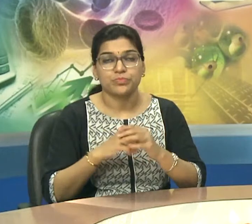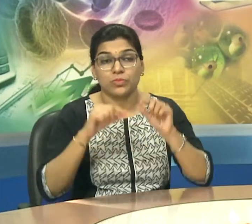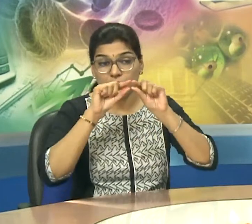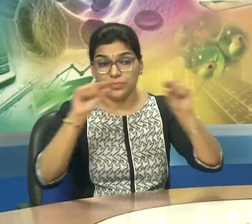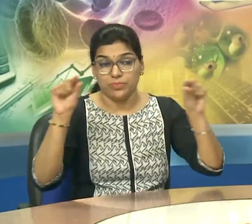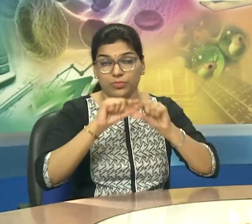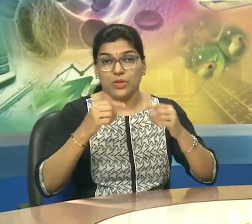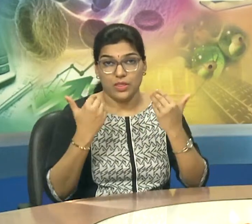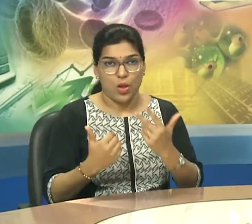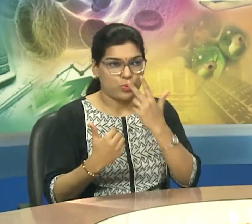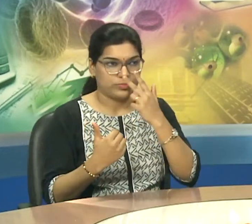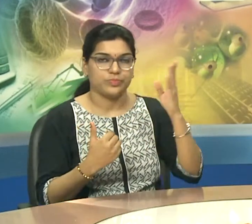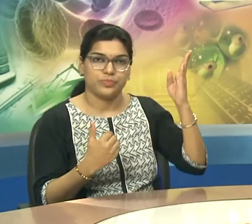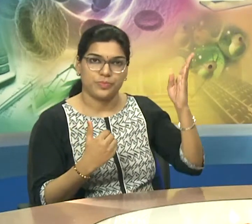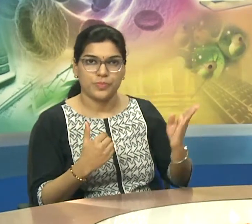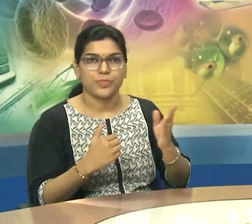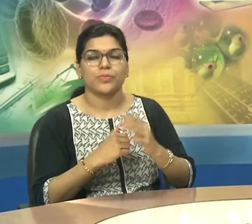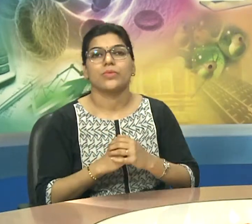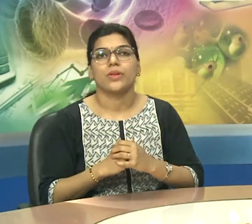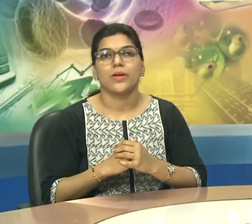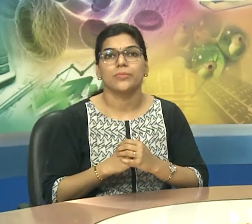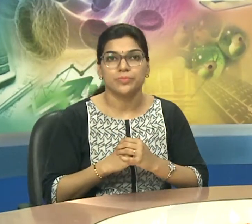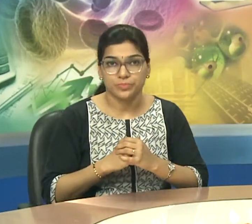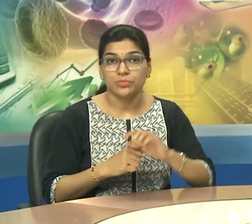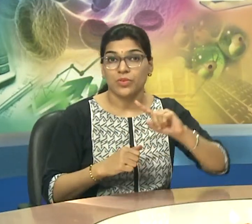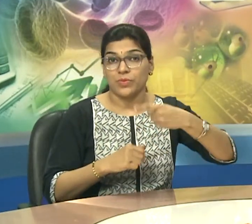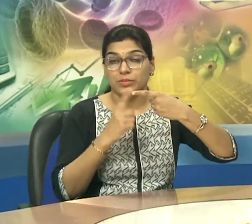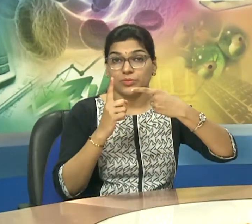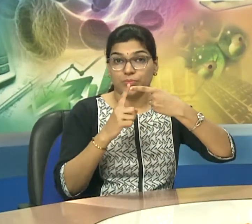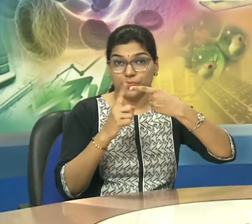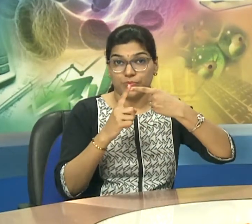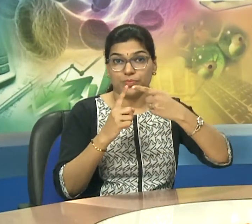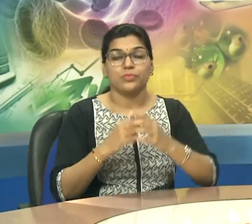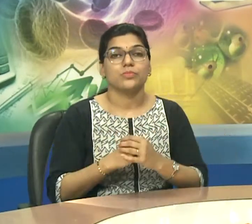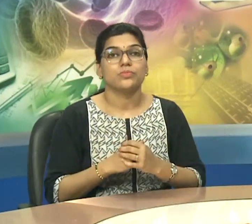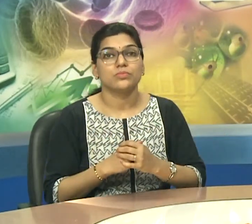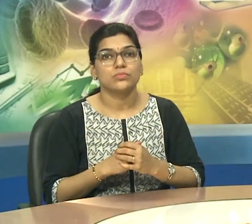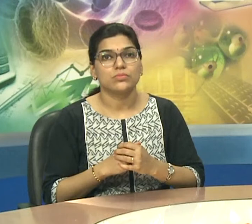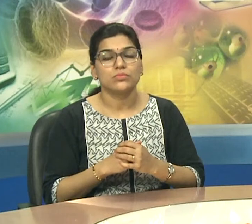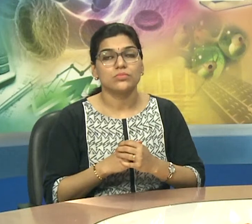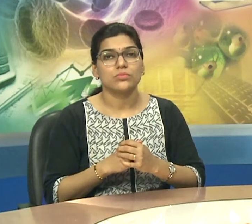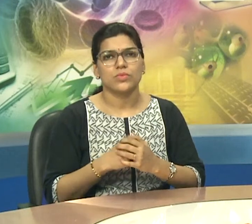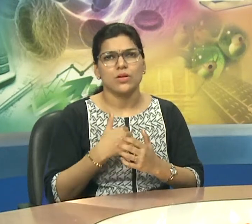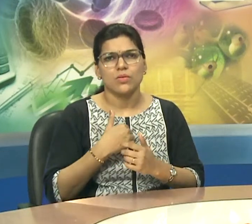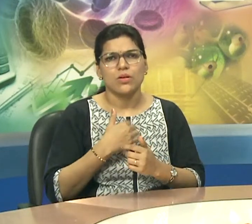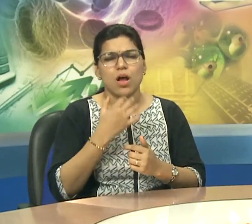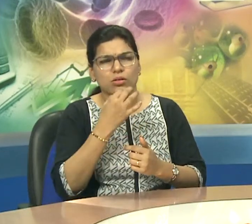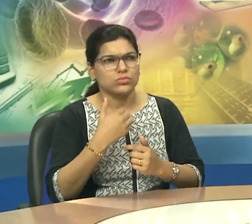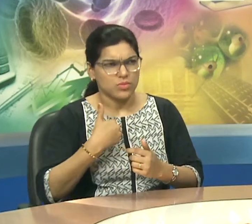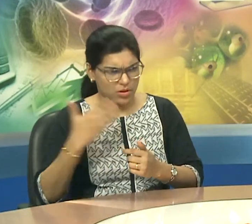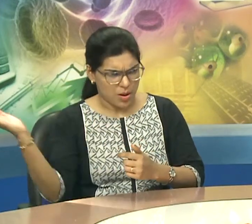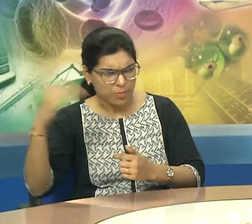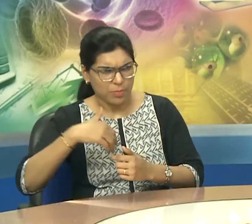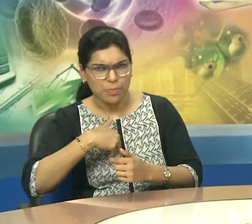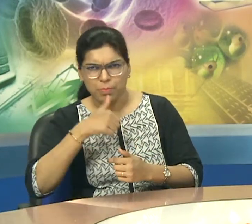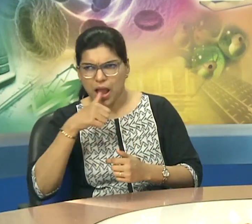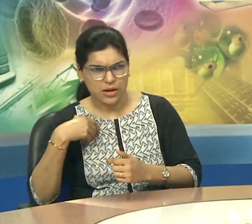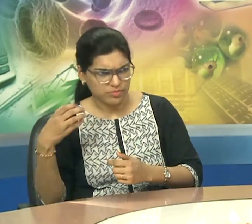use with I and we. We have three examples on the screen. The first example